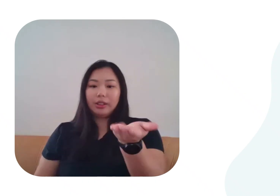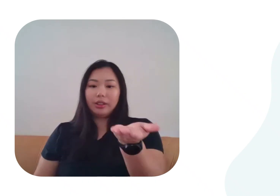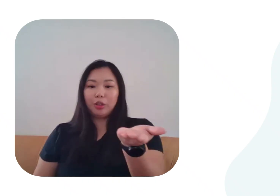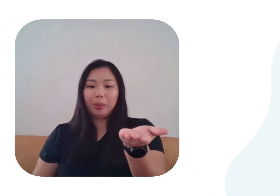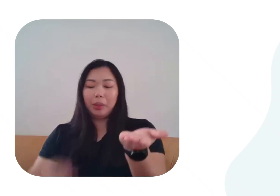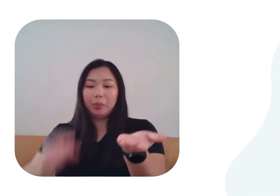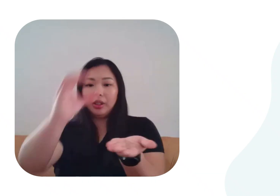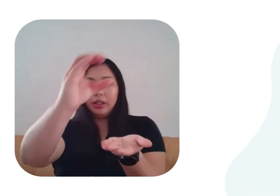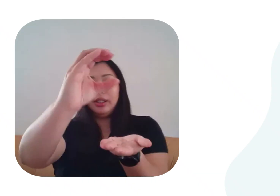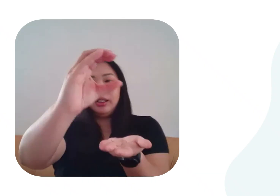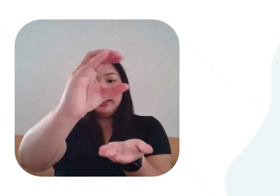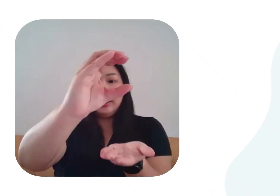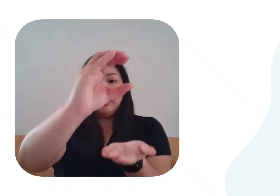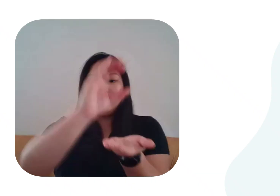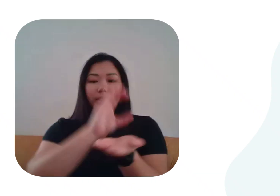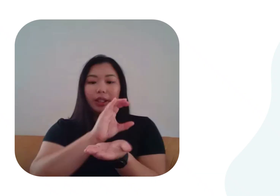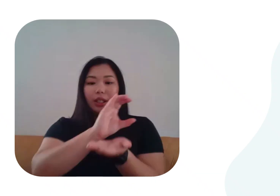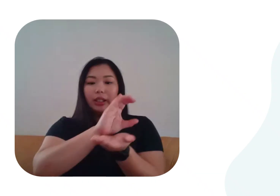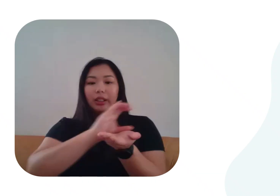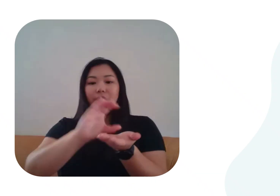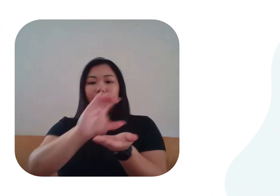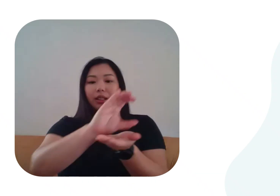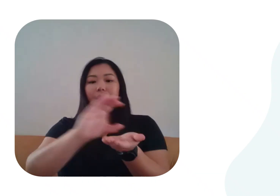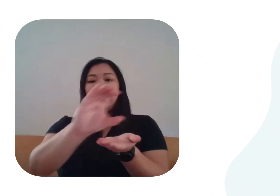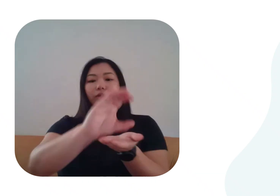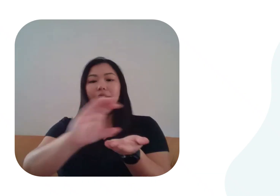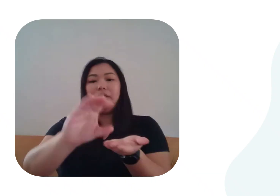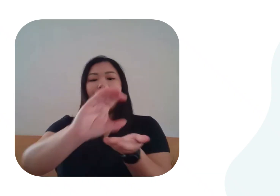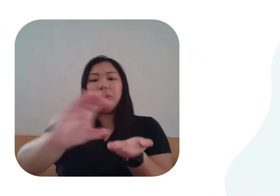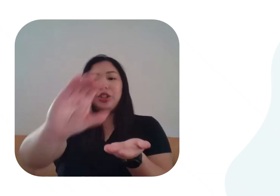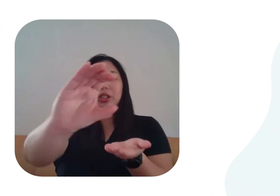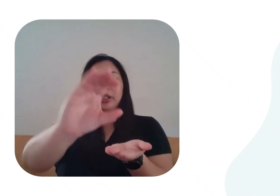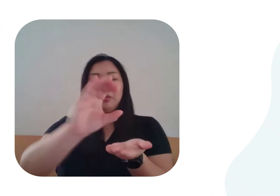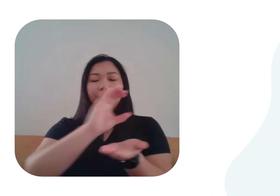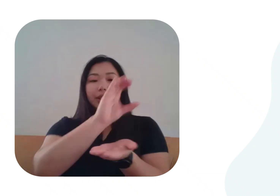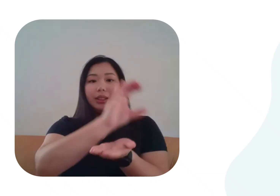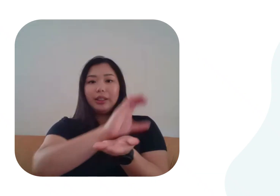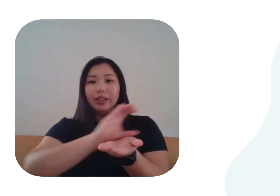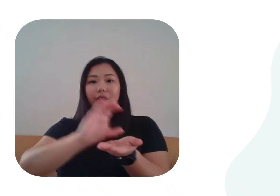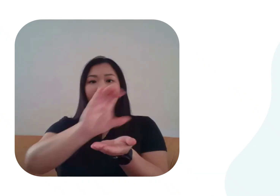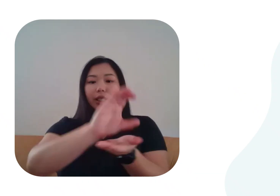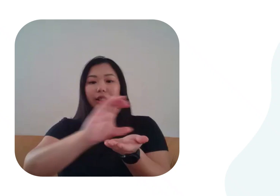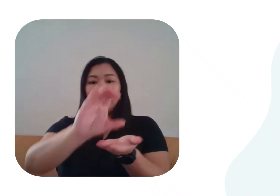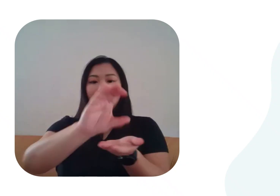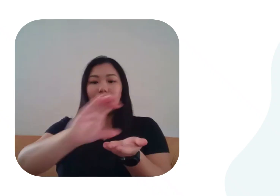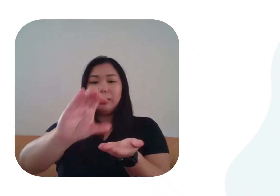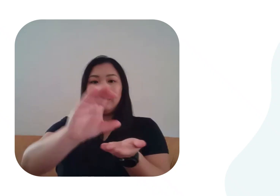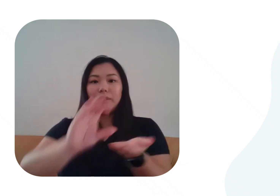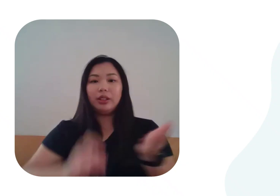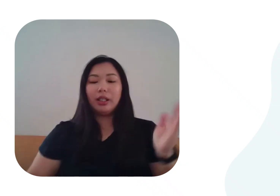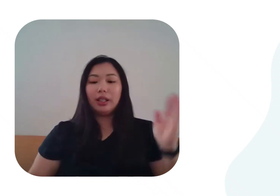Crayon, here's your paper, C for crayon, and wave motion outwards. Crayon.